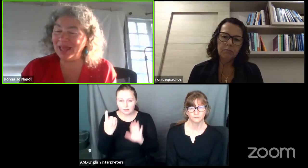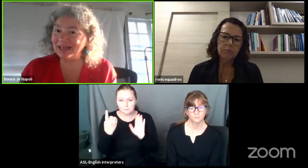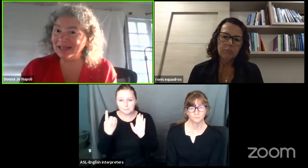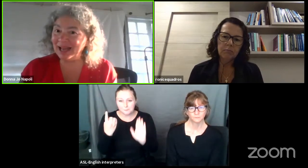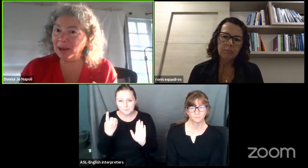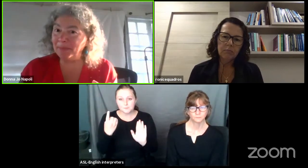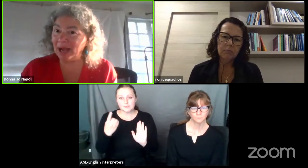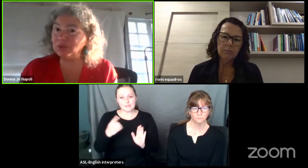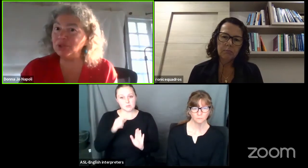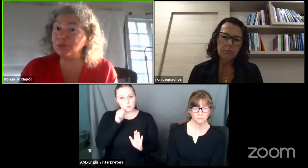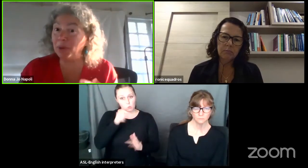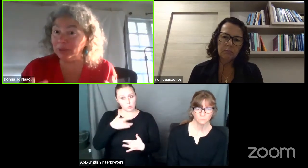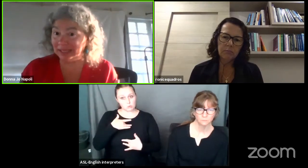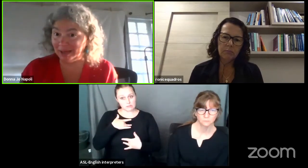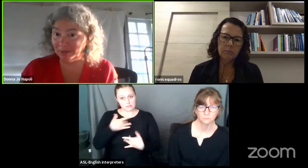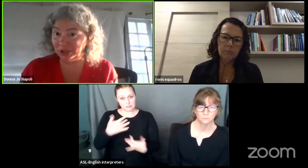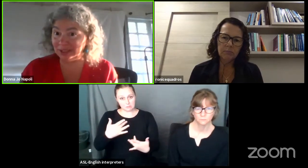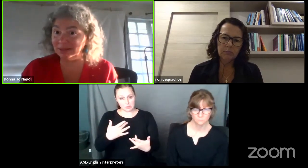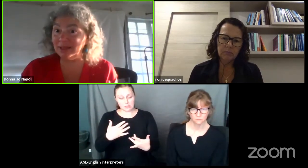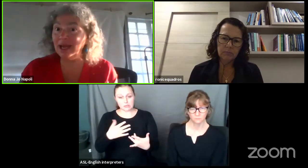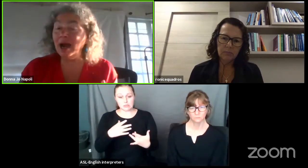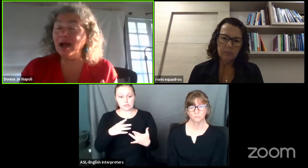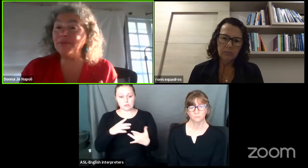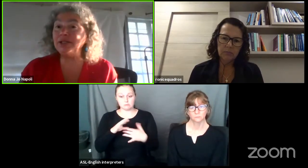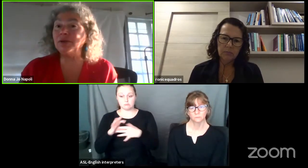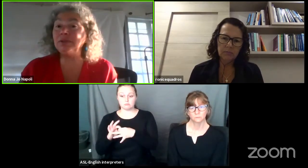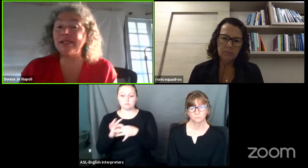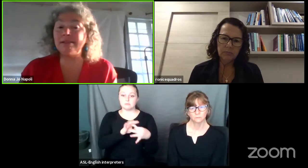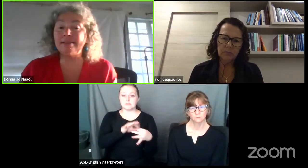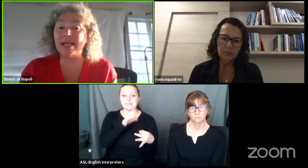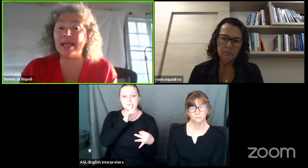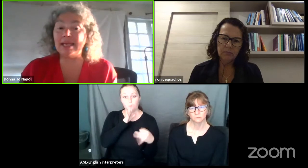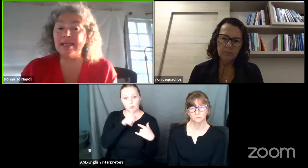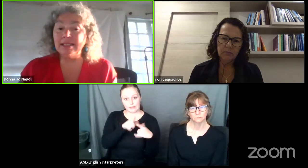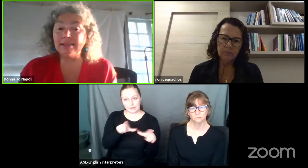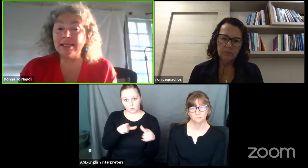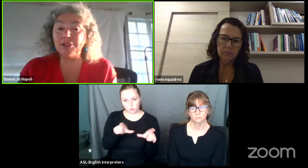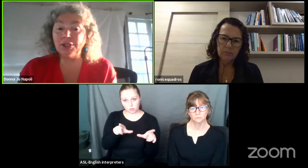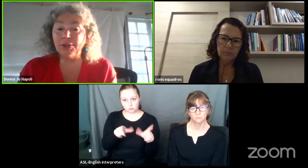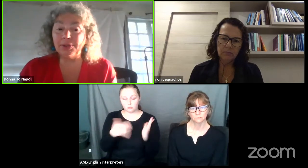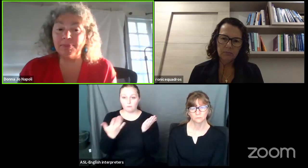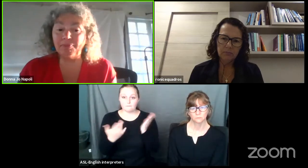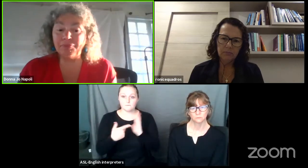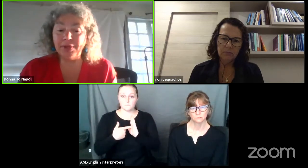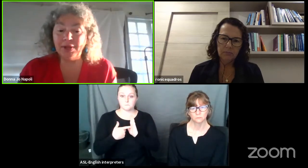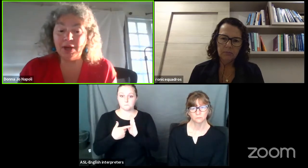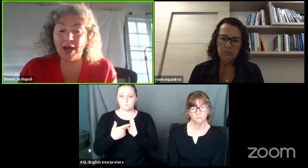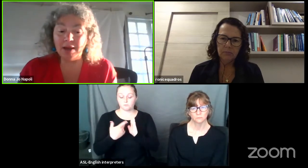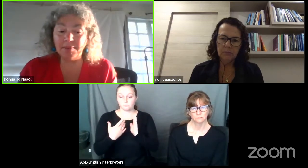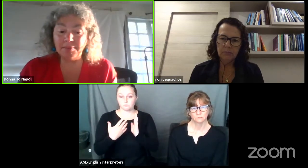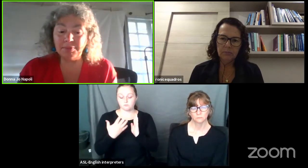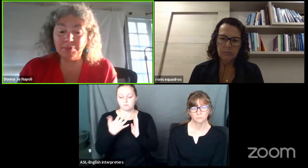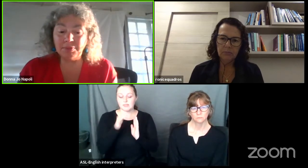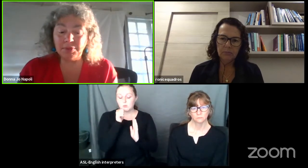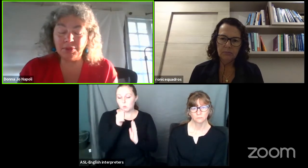tend to do that about spoken languages. They don't tend to say tend to learn